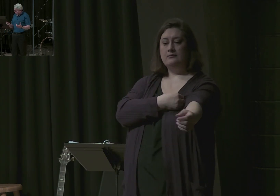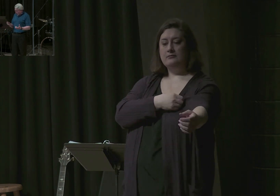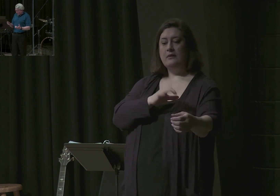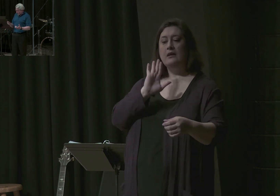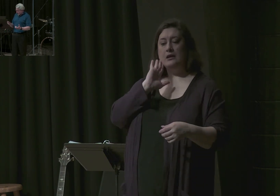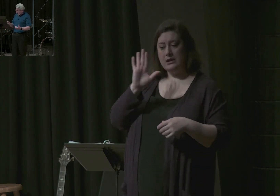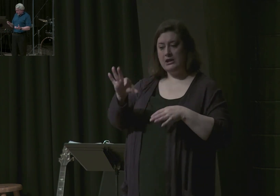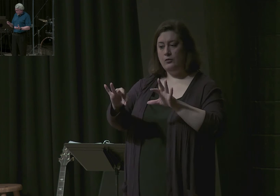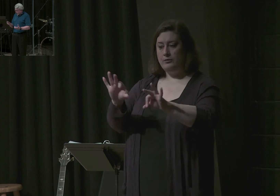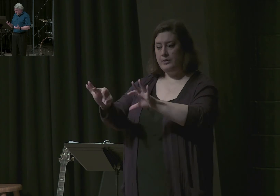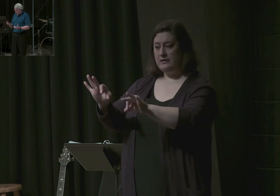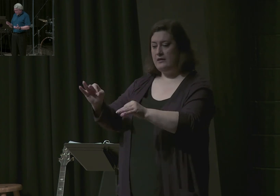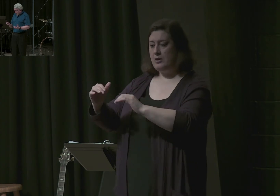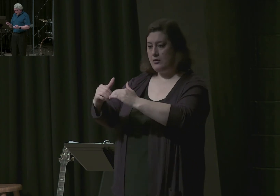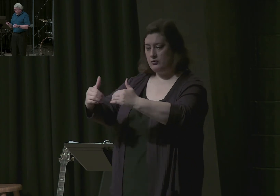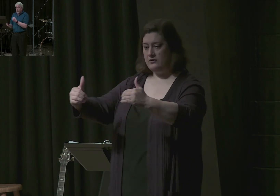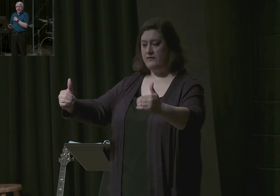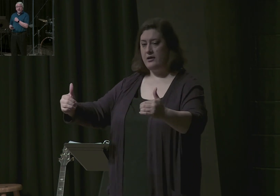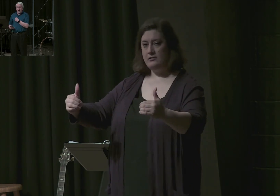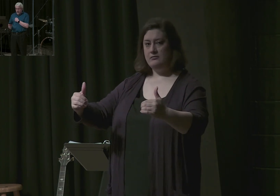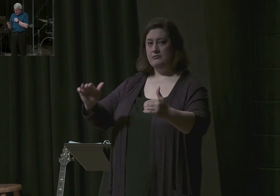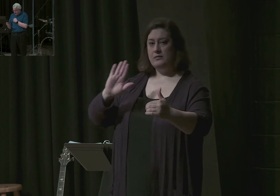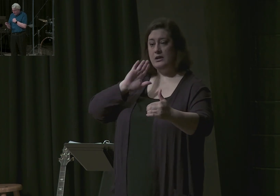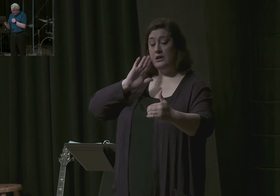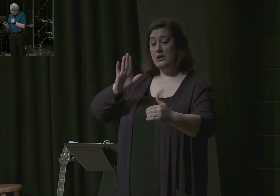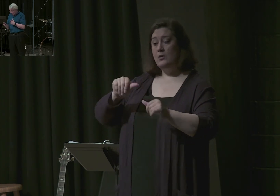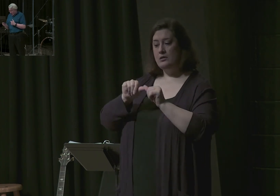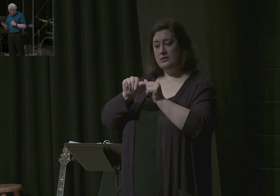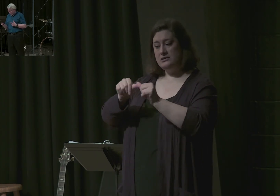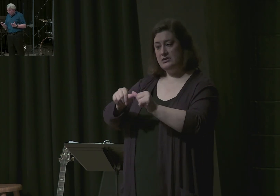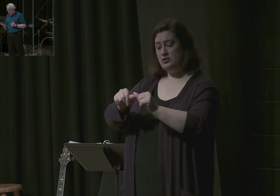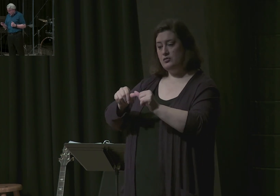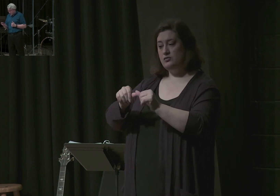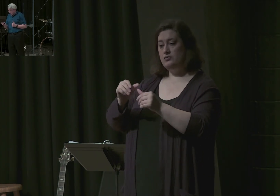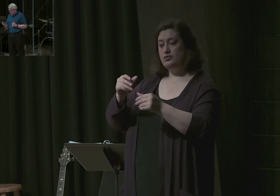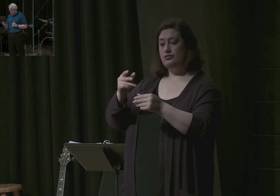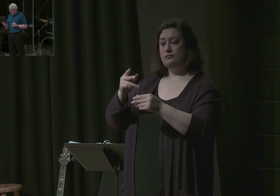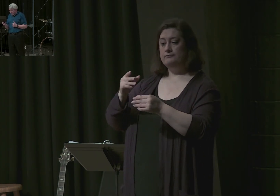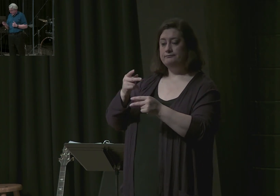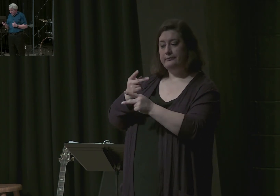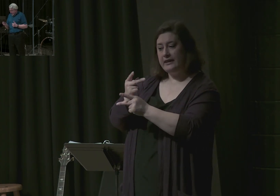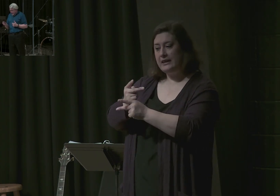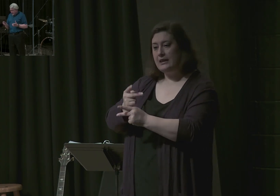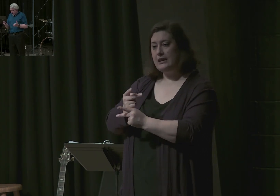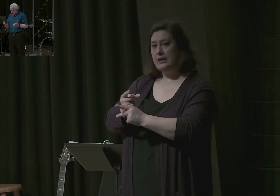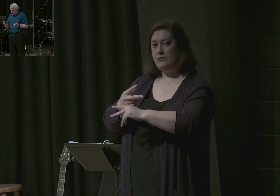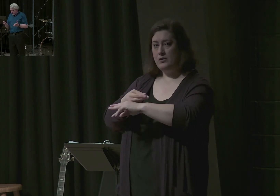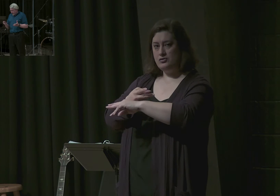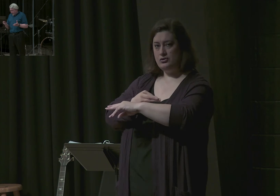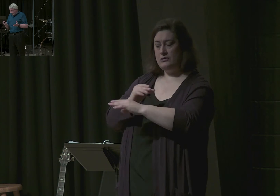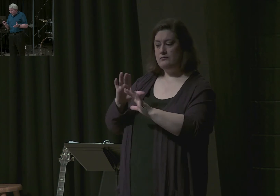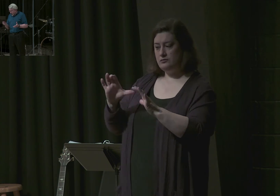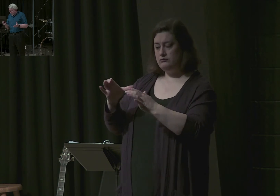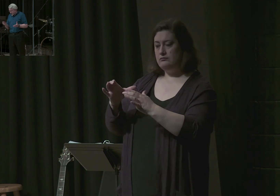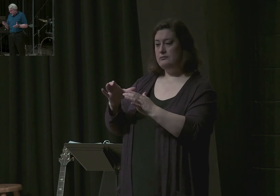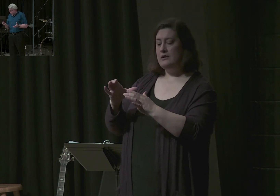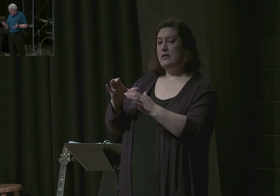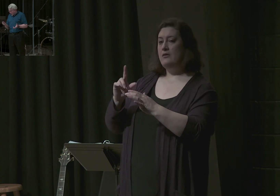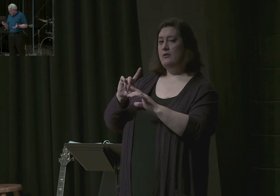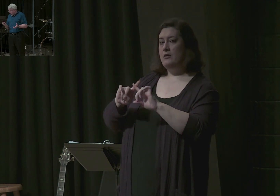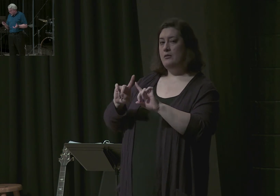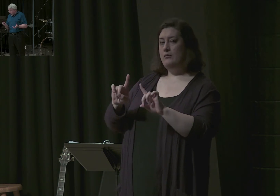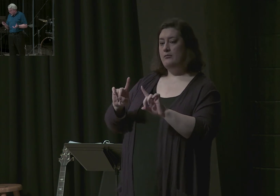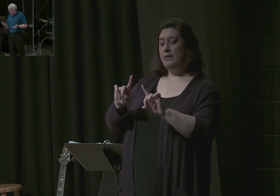sheep, and incorporate them into his herd. He will then care for Laban's flocks and herds. Now, the phrasing